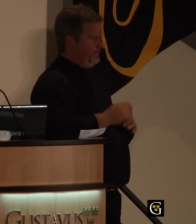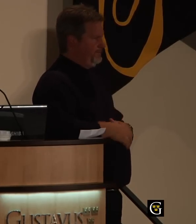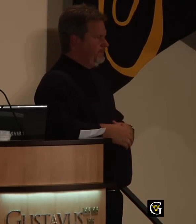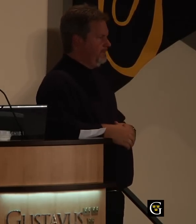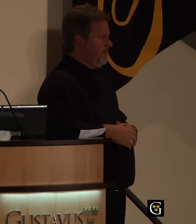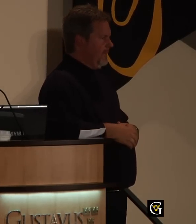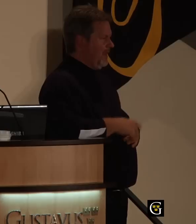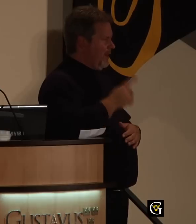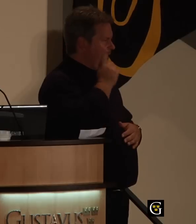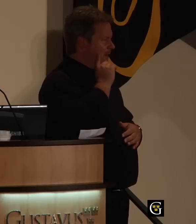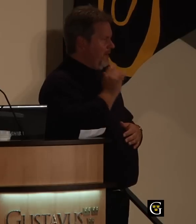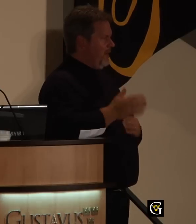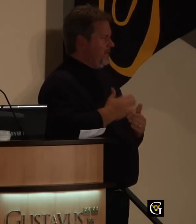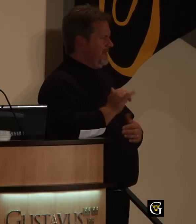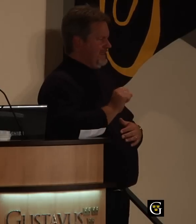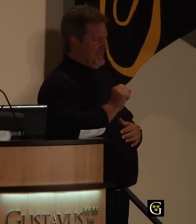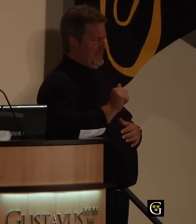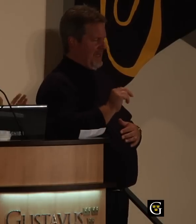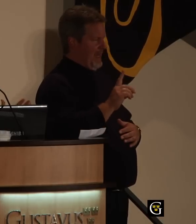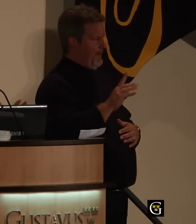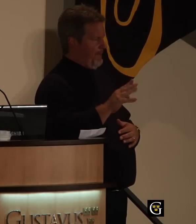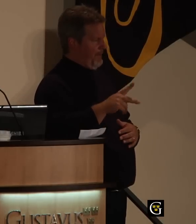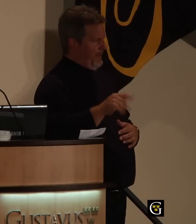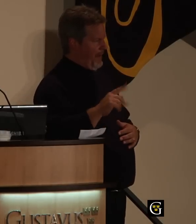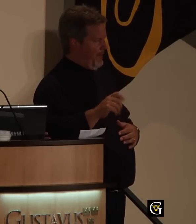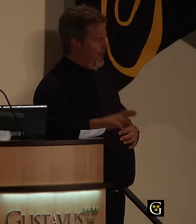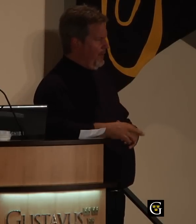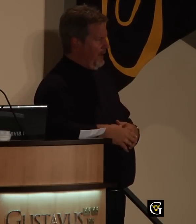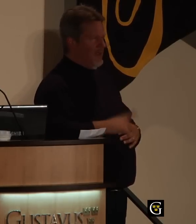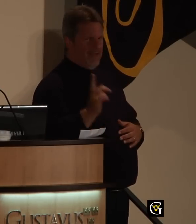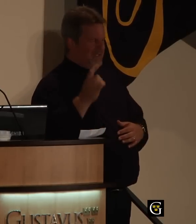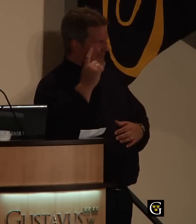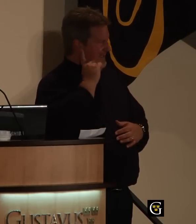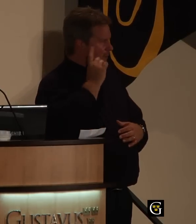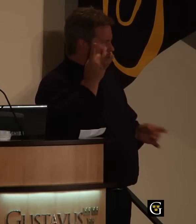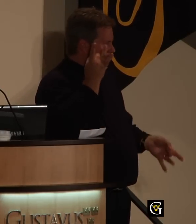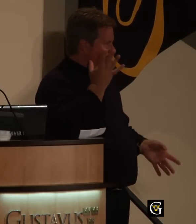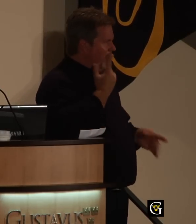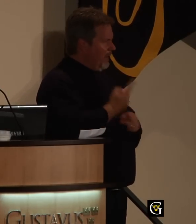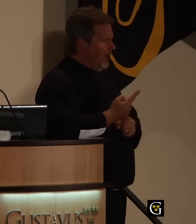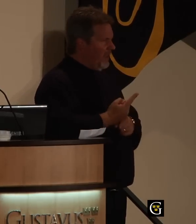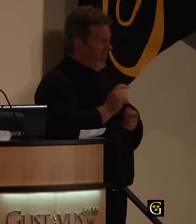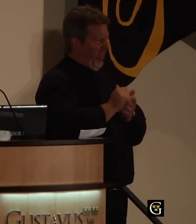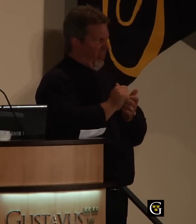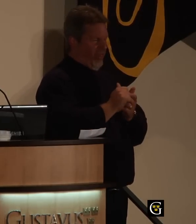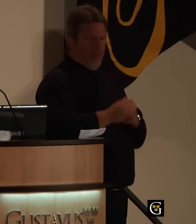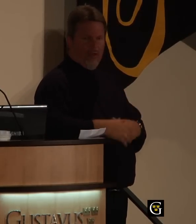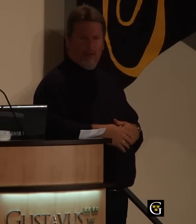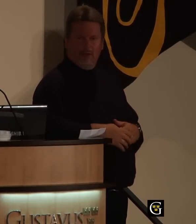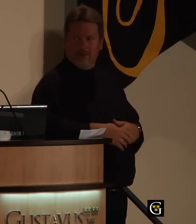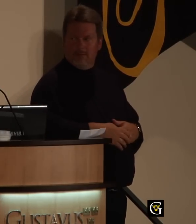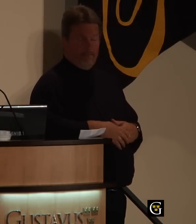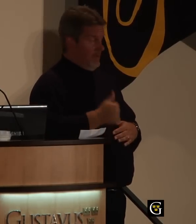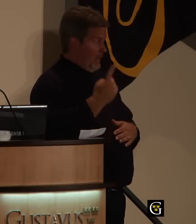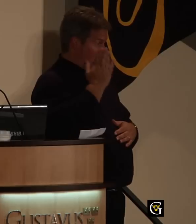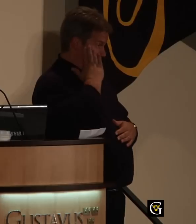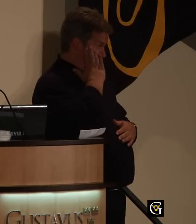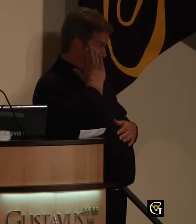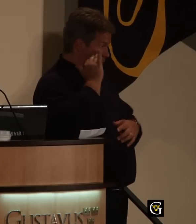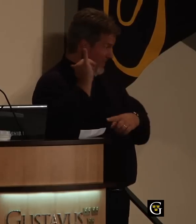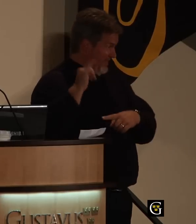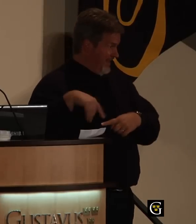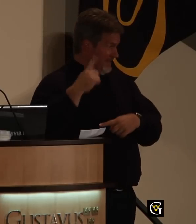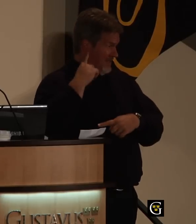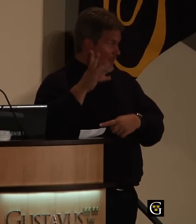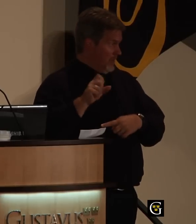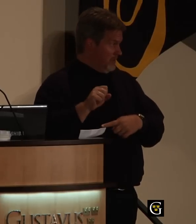Okay, that's not on this part. Okay. Sounds like hideous gibberish, right? Does anybody know what the sentence was? Can